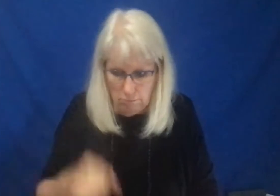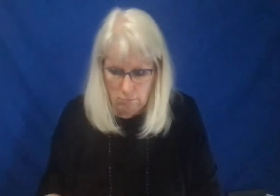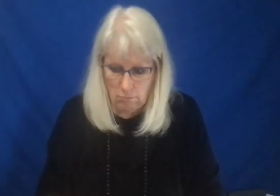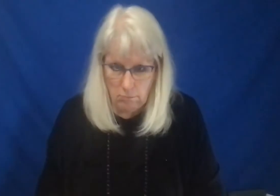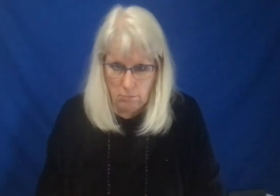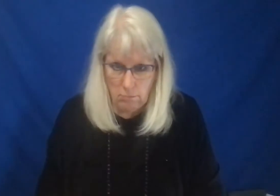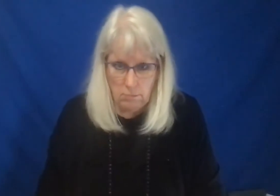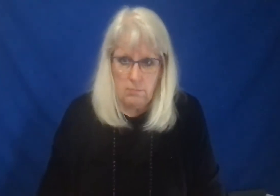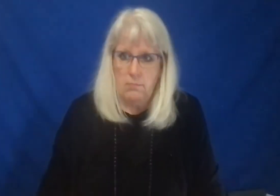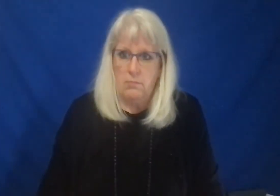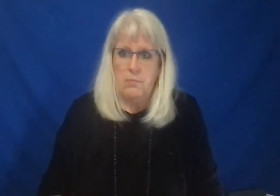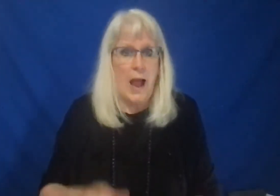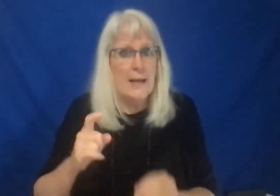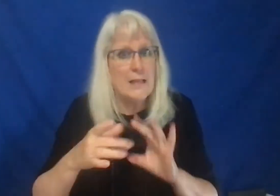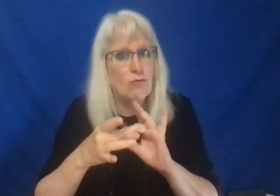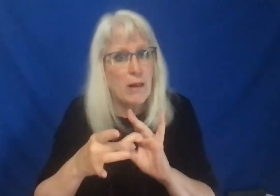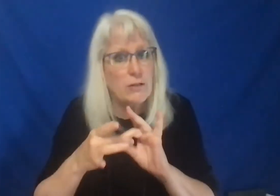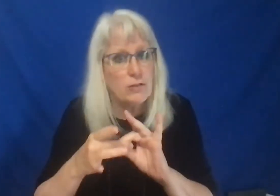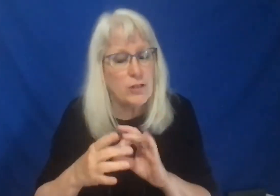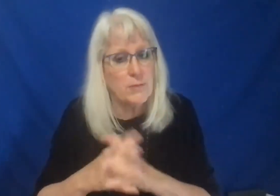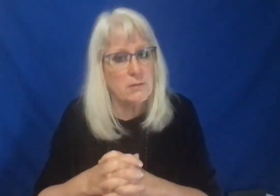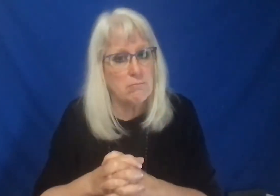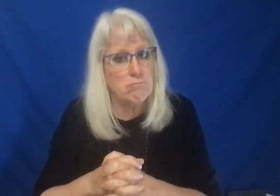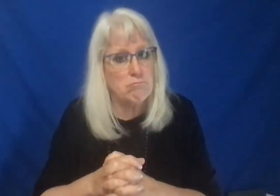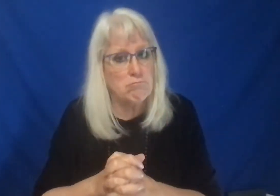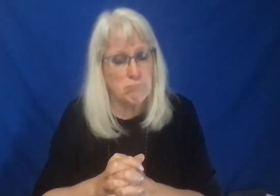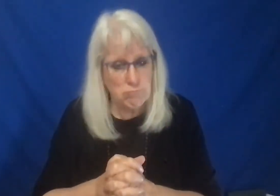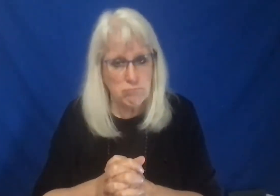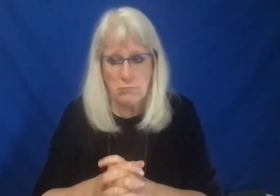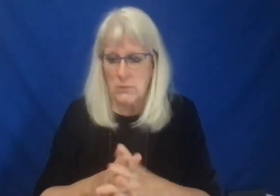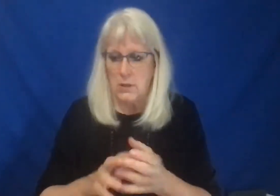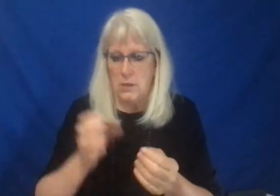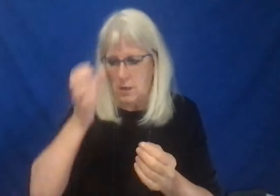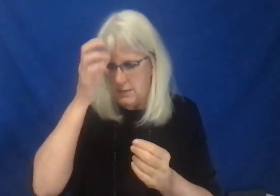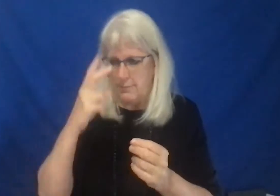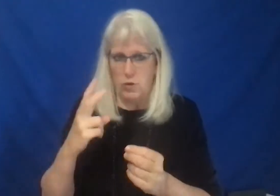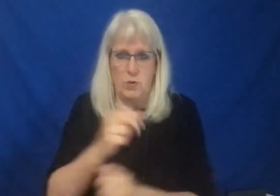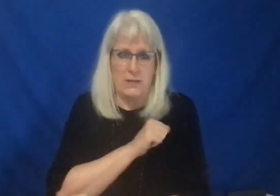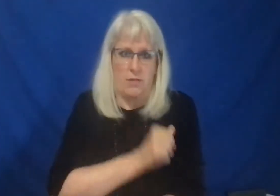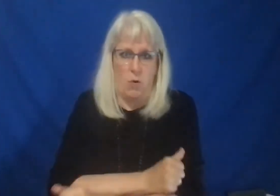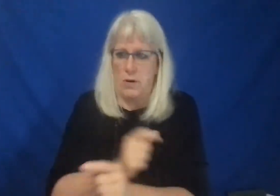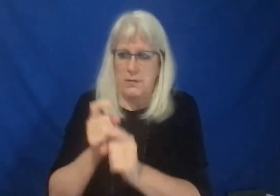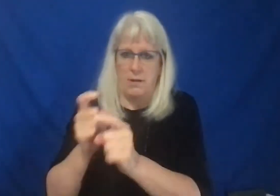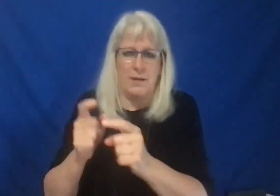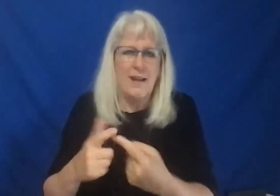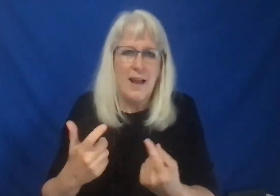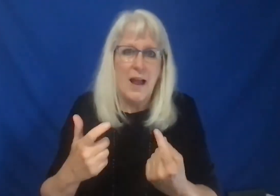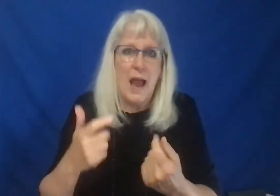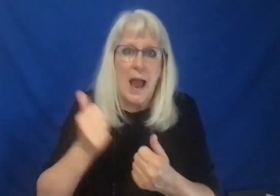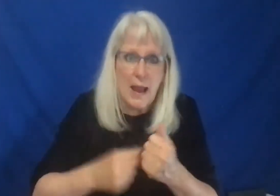I need relationship, because concept 2 is about delegated authority, because the fellowship obviously can't do everything for itself. We have a